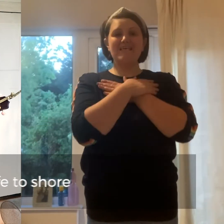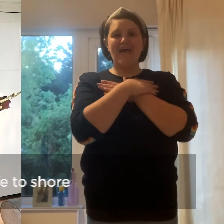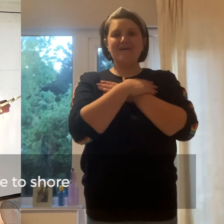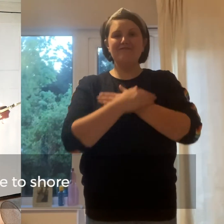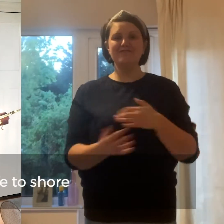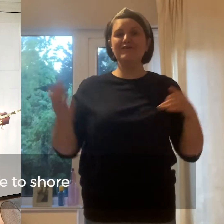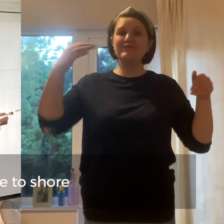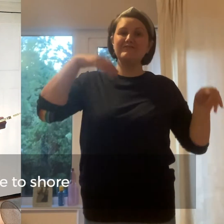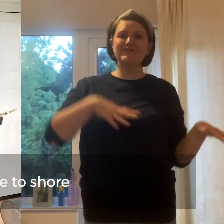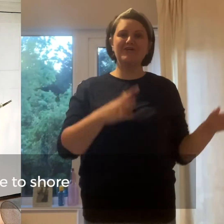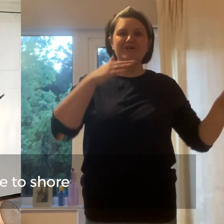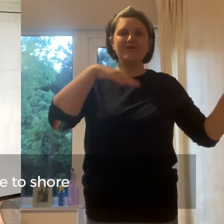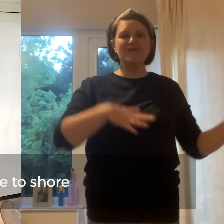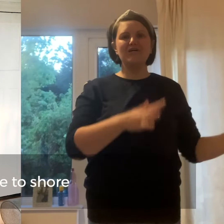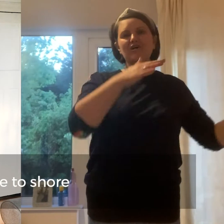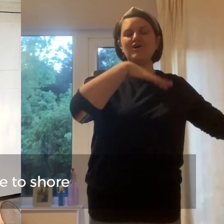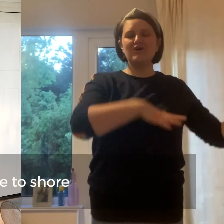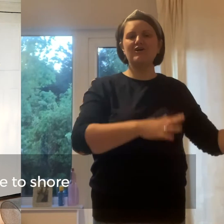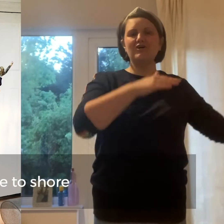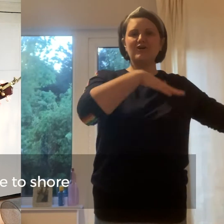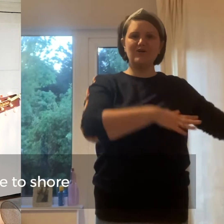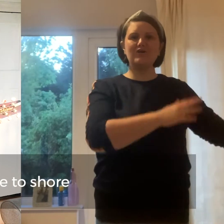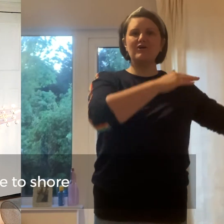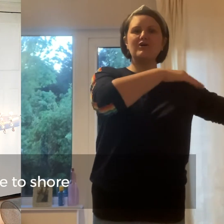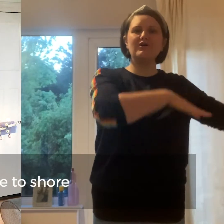shore, safe to